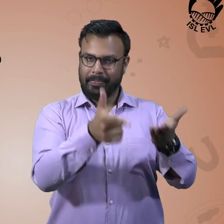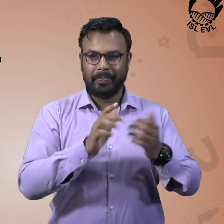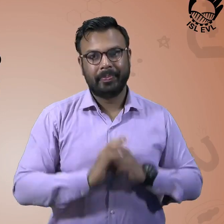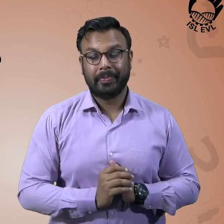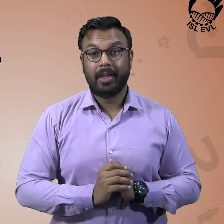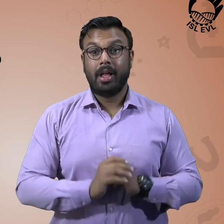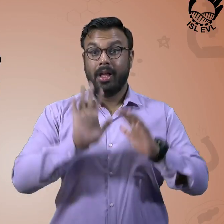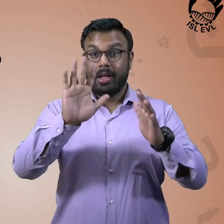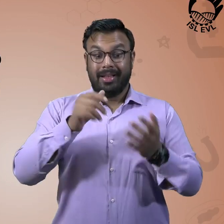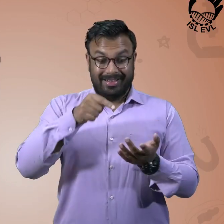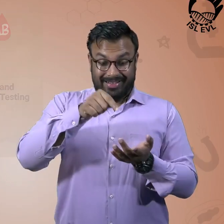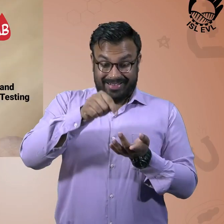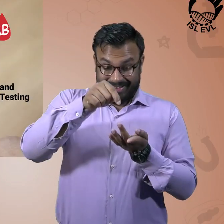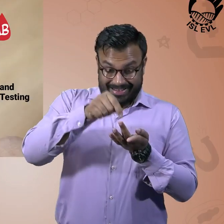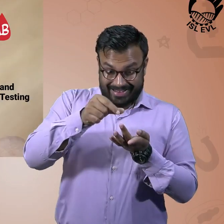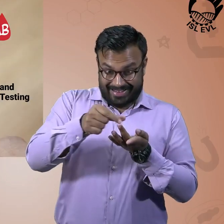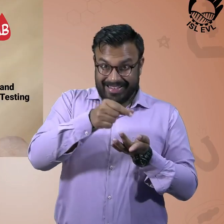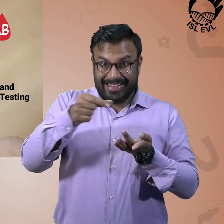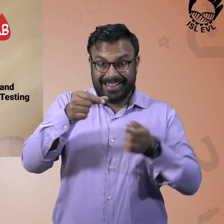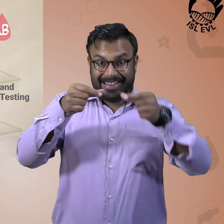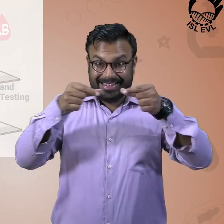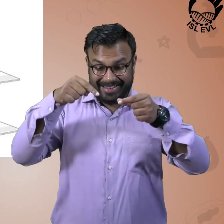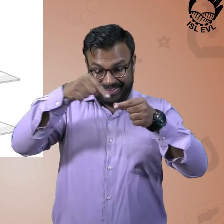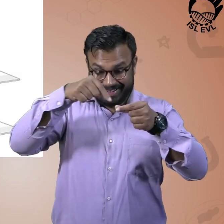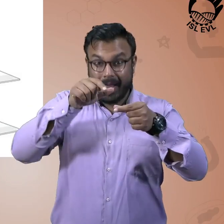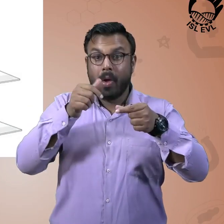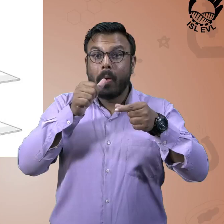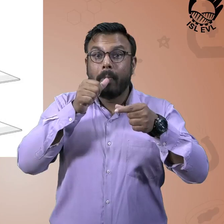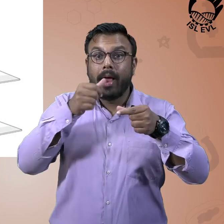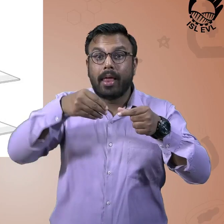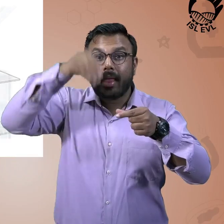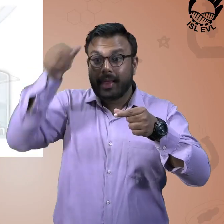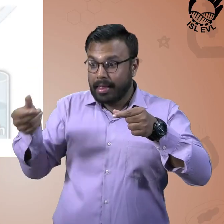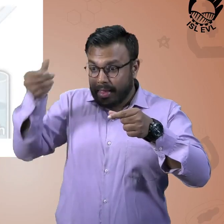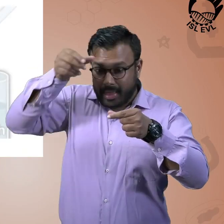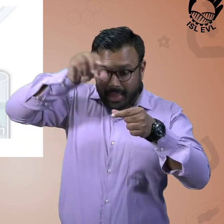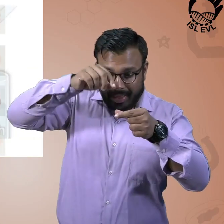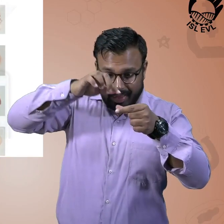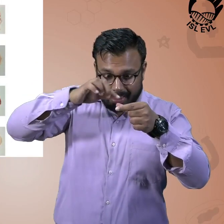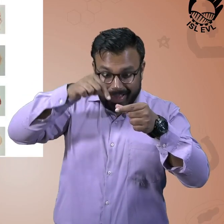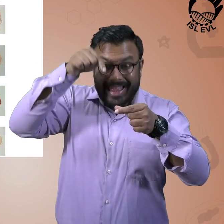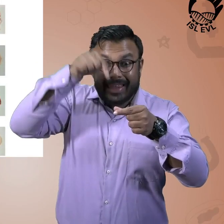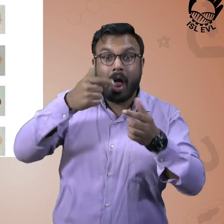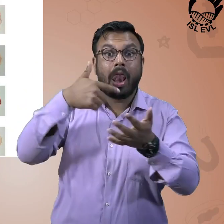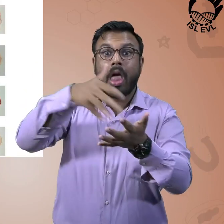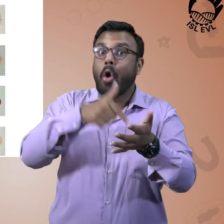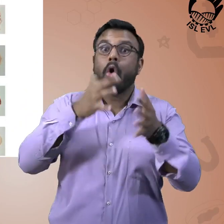In this kind of testing, the liquid part of your blood without the RBCs or the red